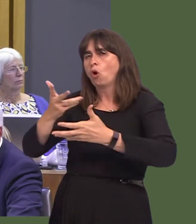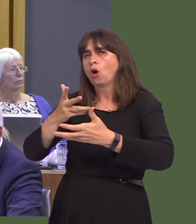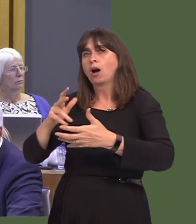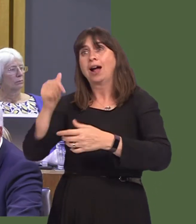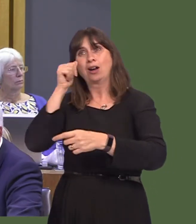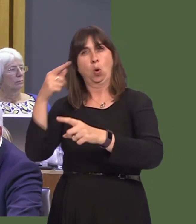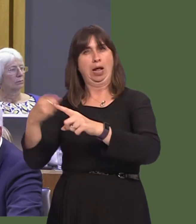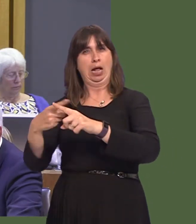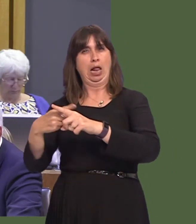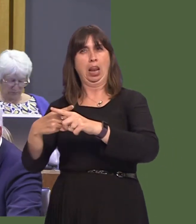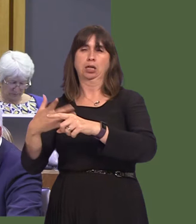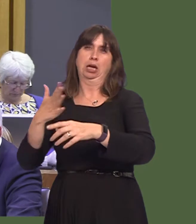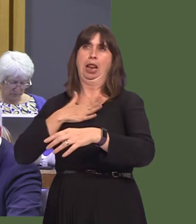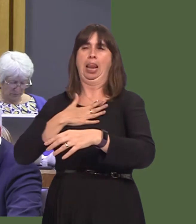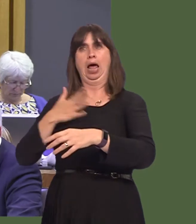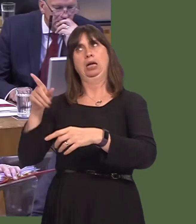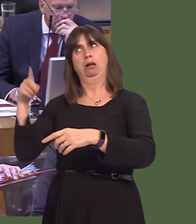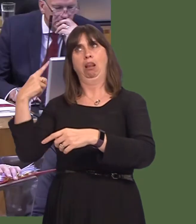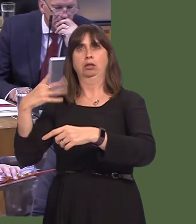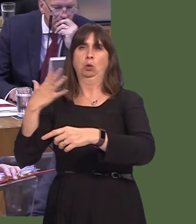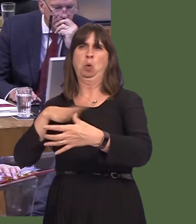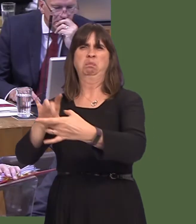is intent on burning them.